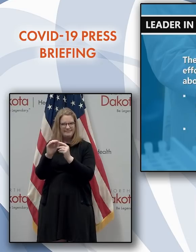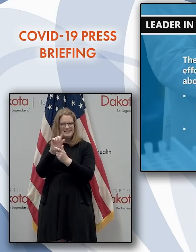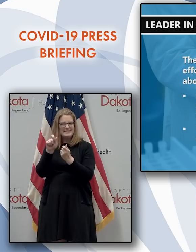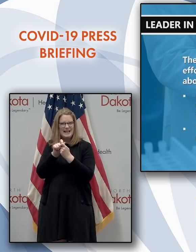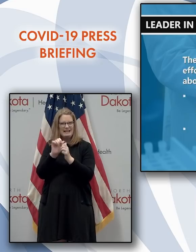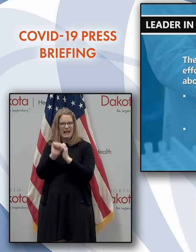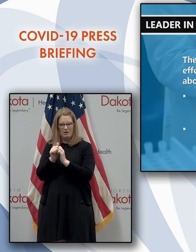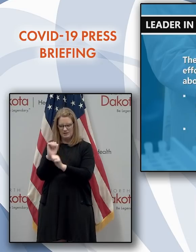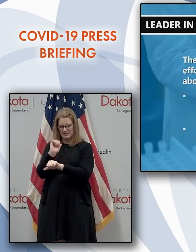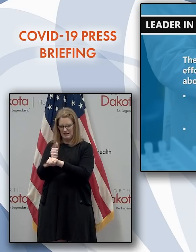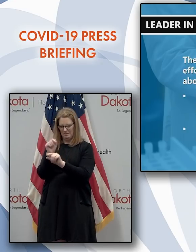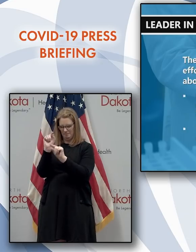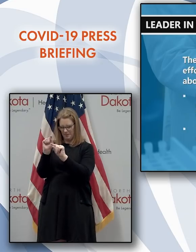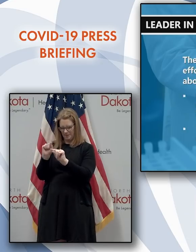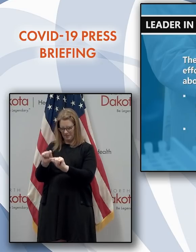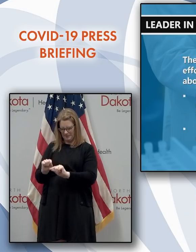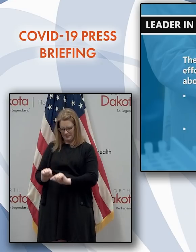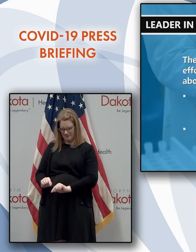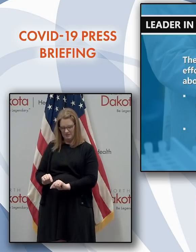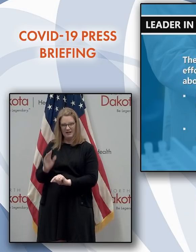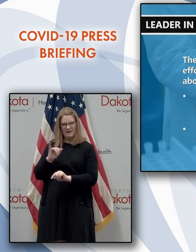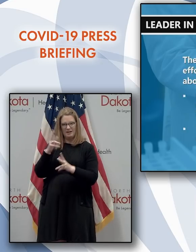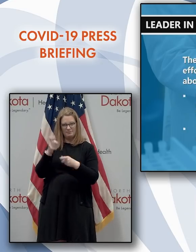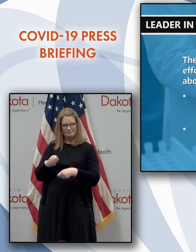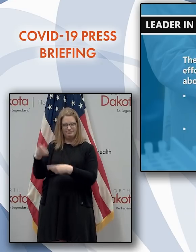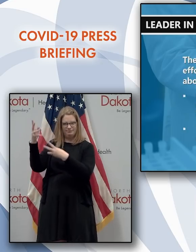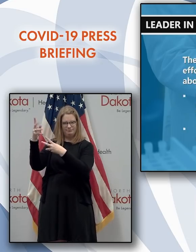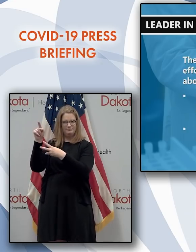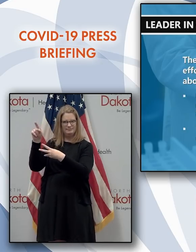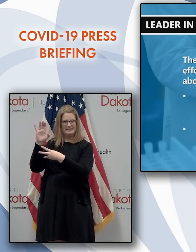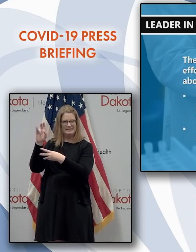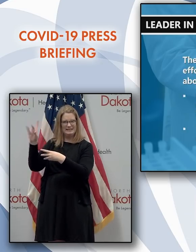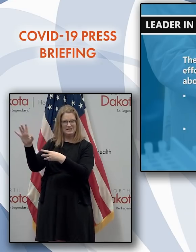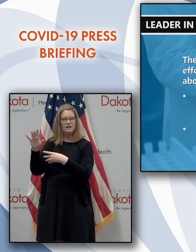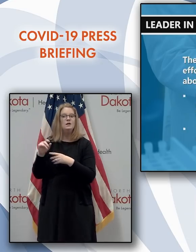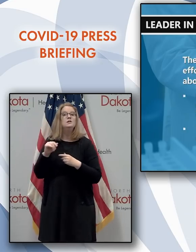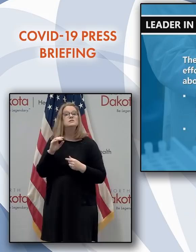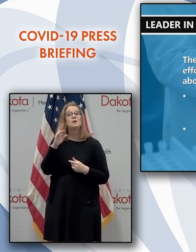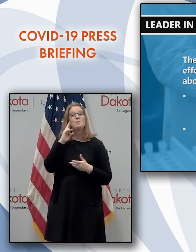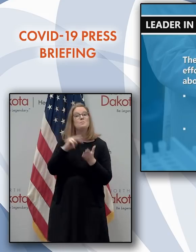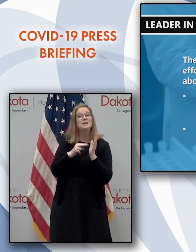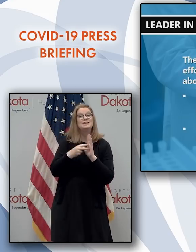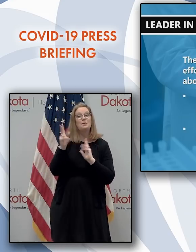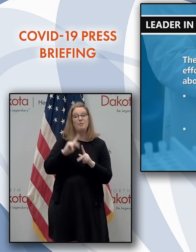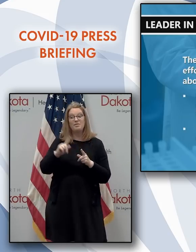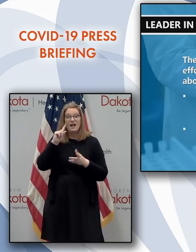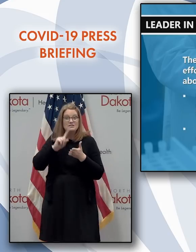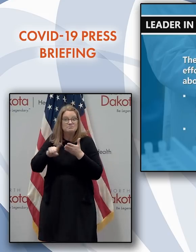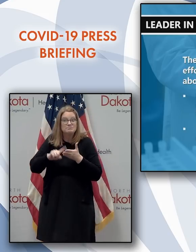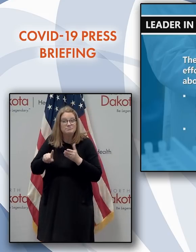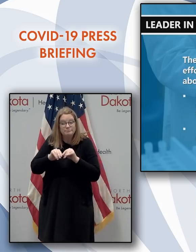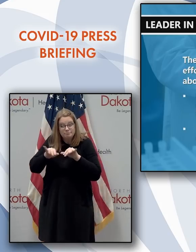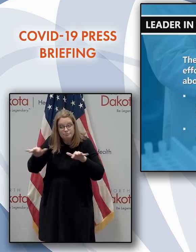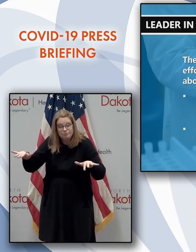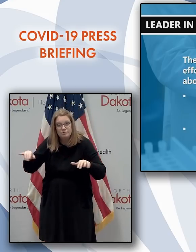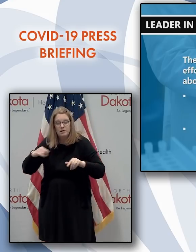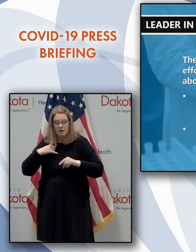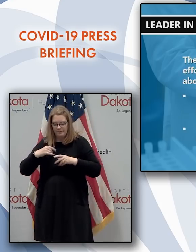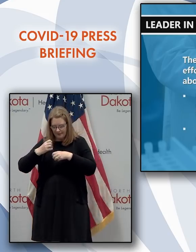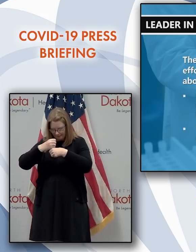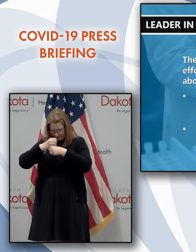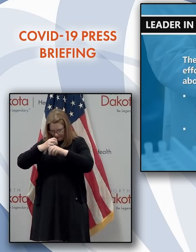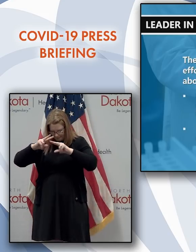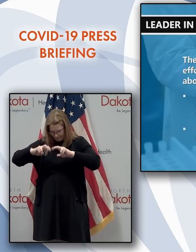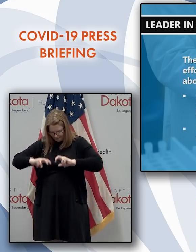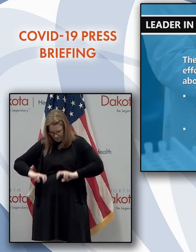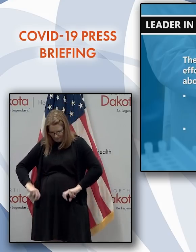Viral Genomics Consortium, which will help epidemiologists see the changes in the virus, because we know that just like with the flu, which is also a